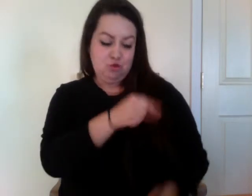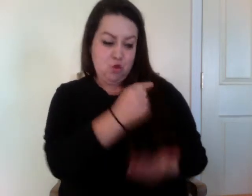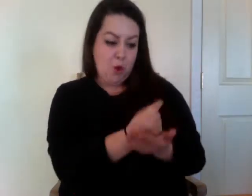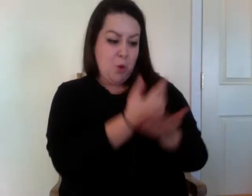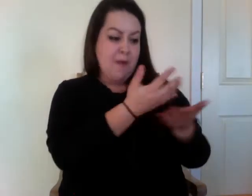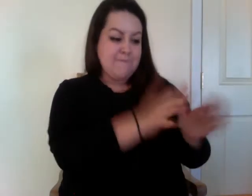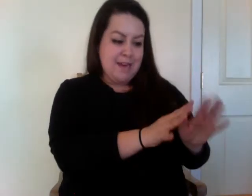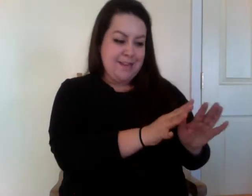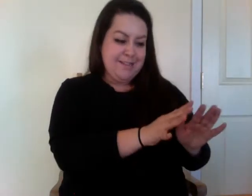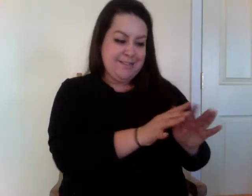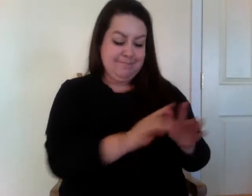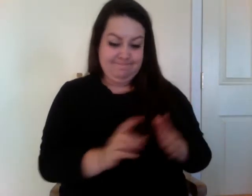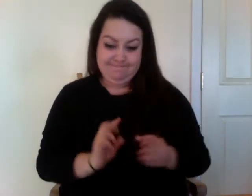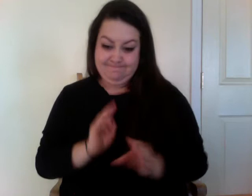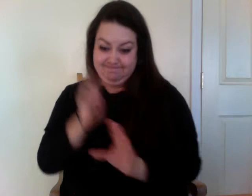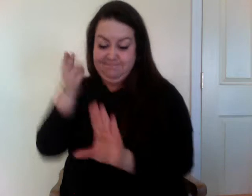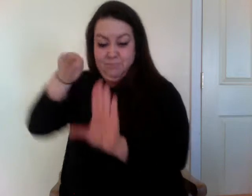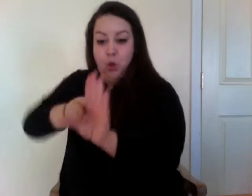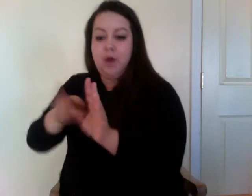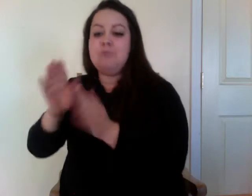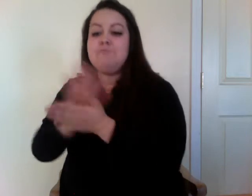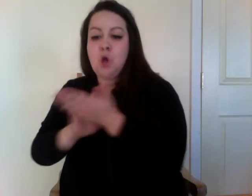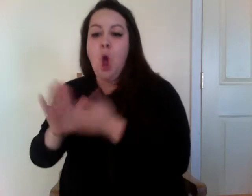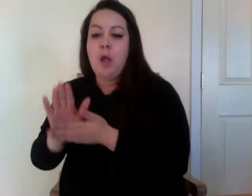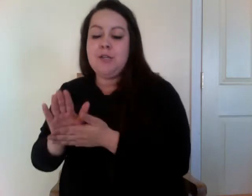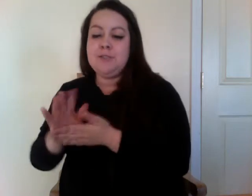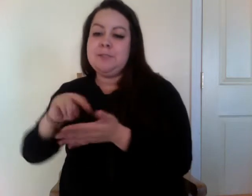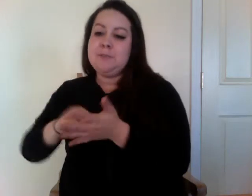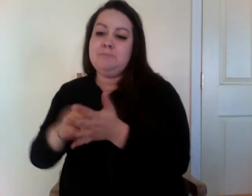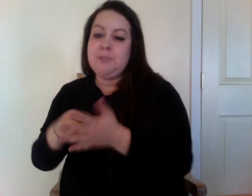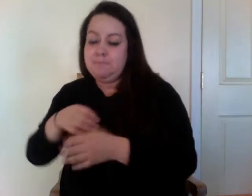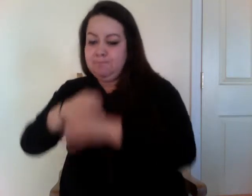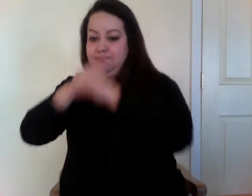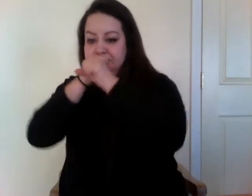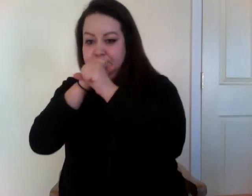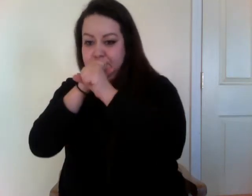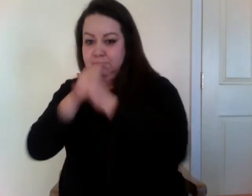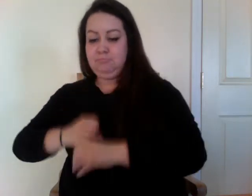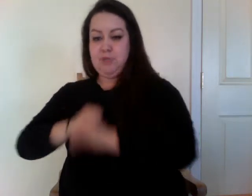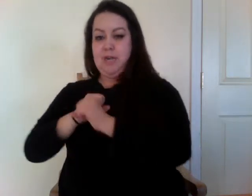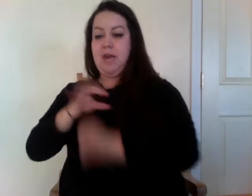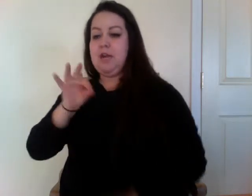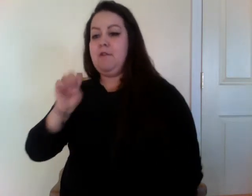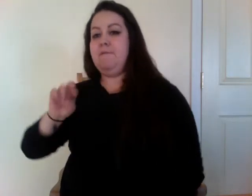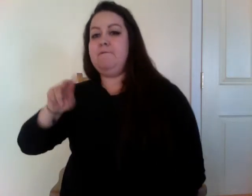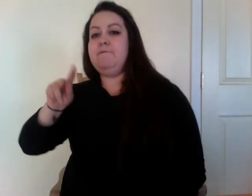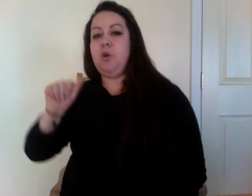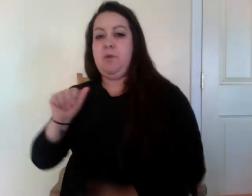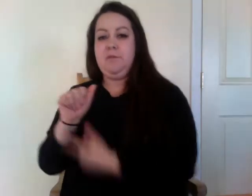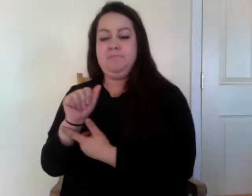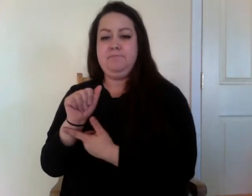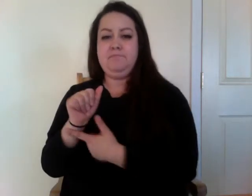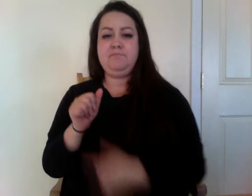have their student records protected under FERPA. So, because we are a community college and we